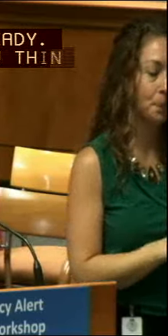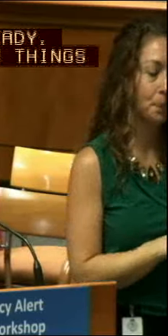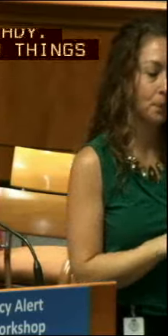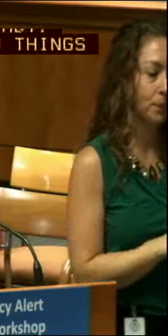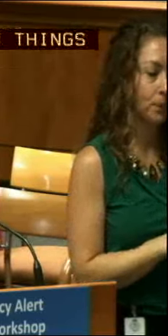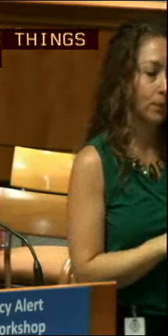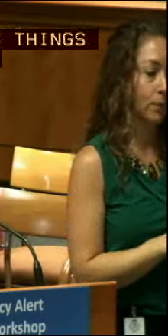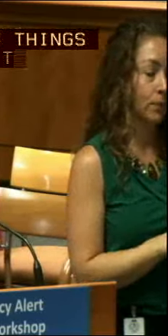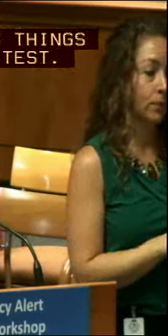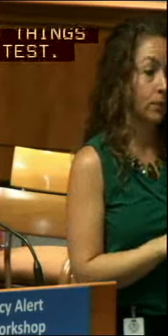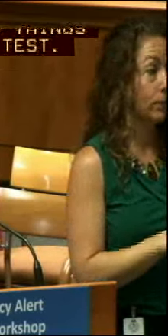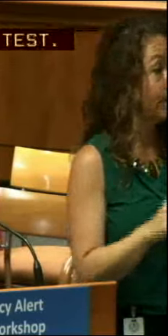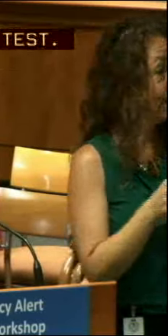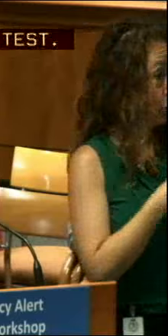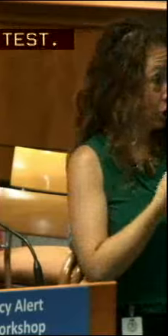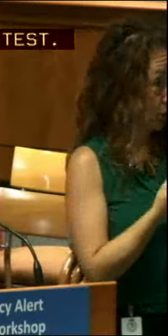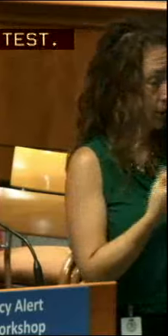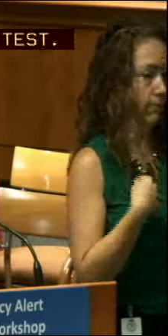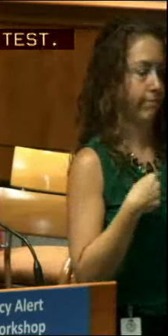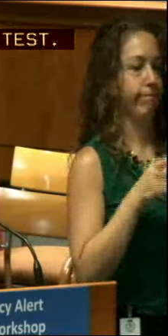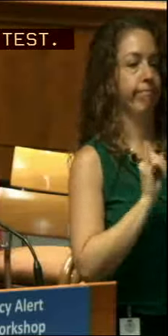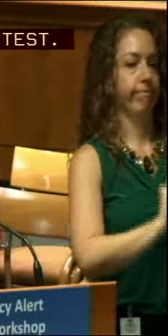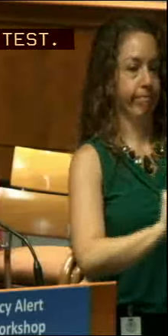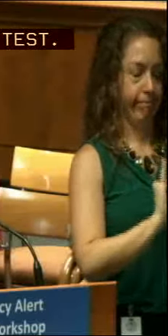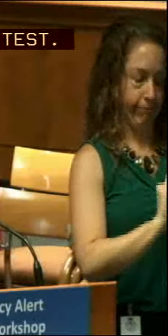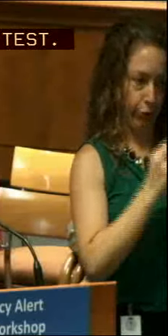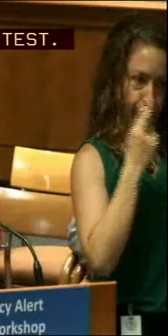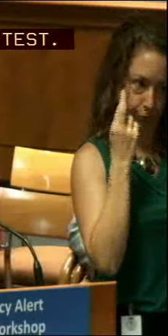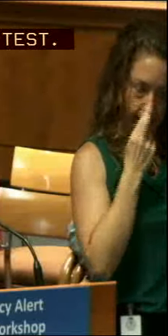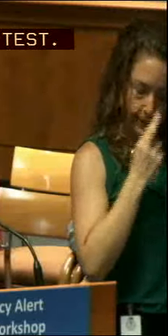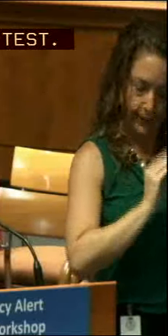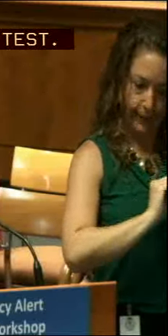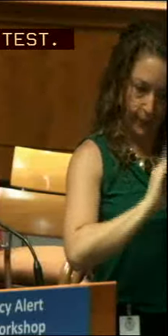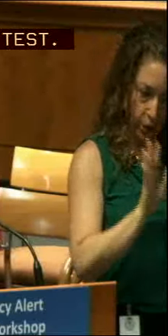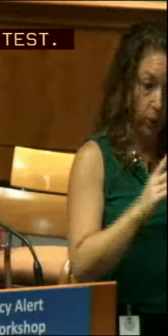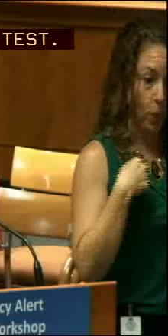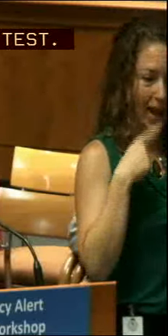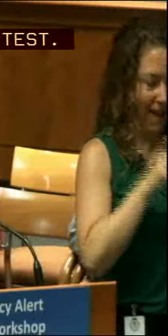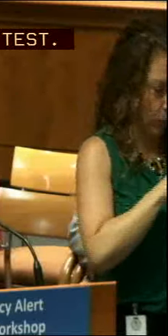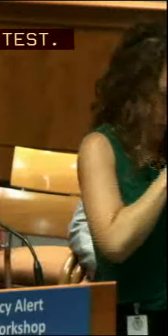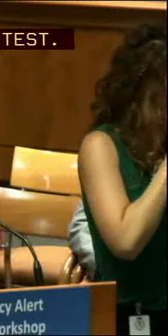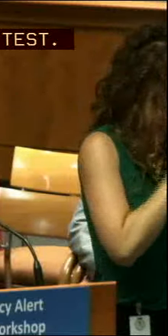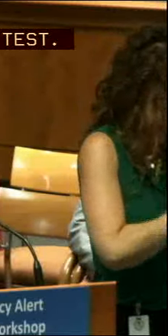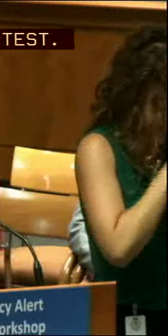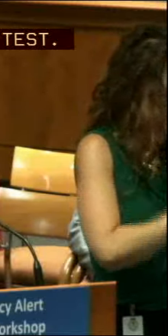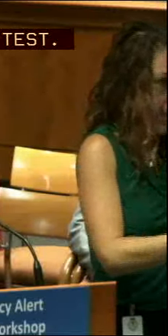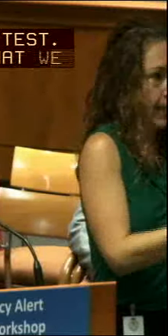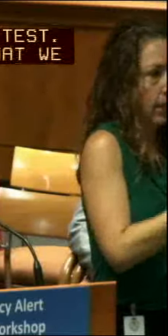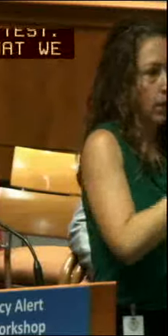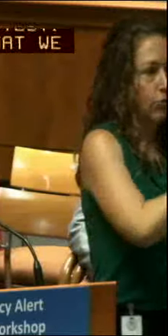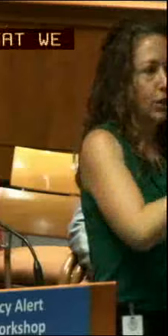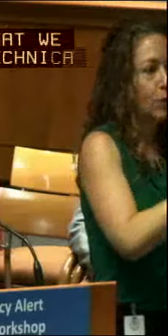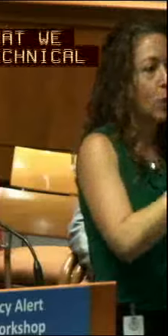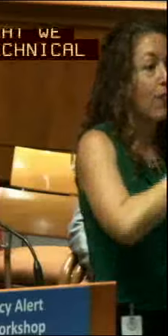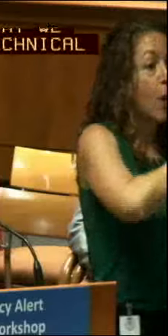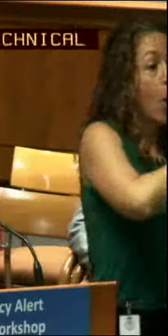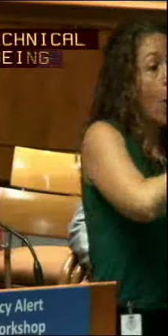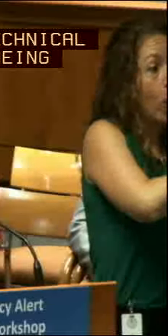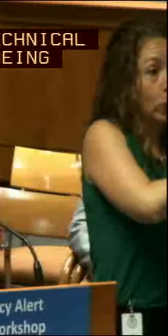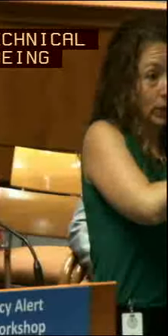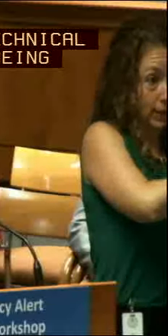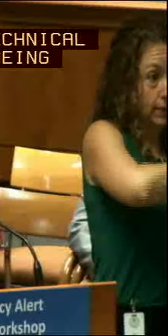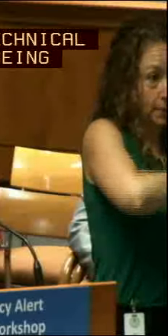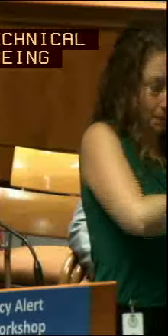it was clear that we needed to make some technical changes to the codes being used. Second, the